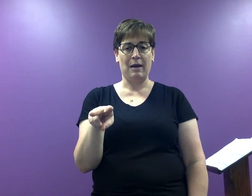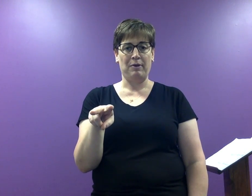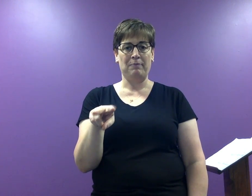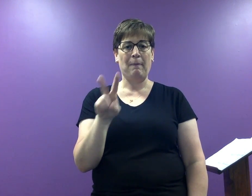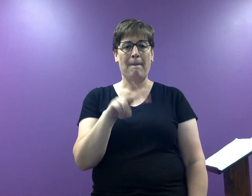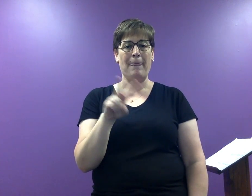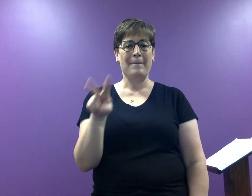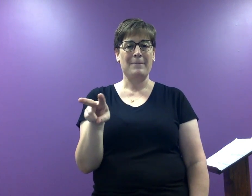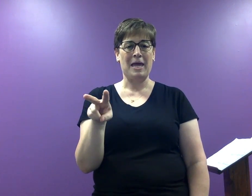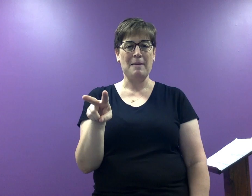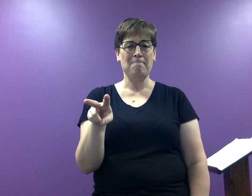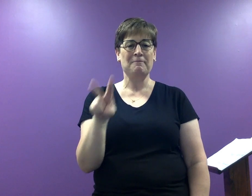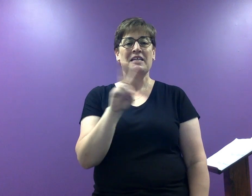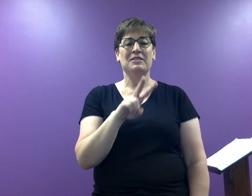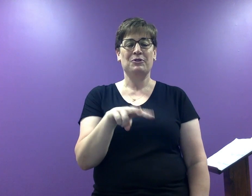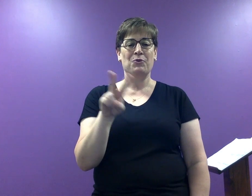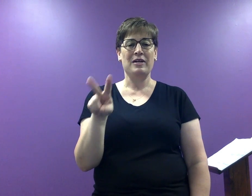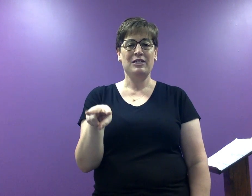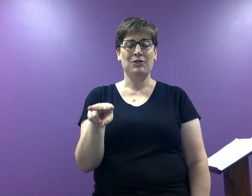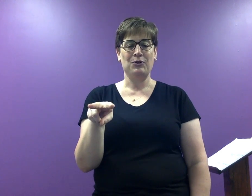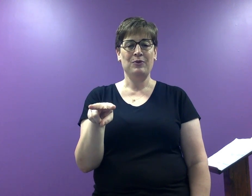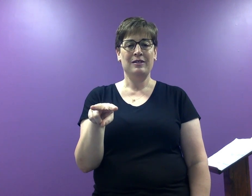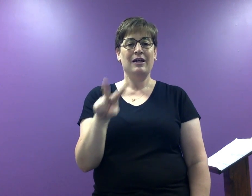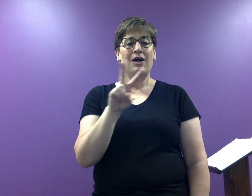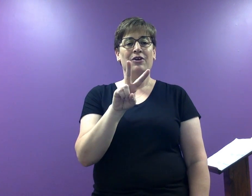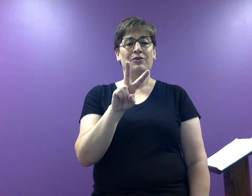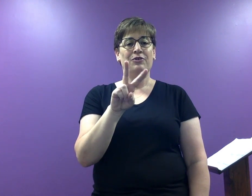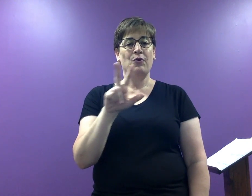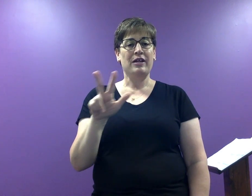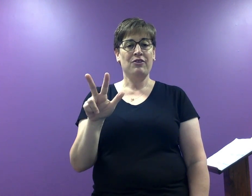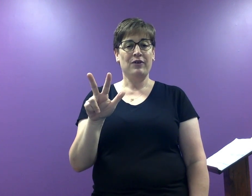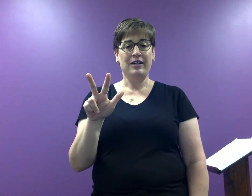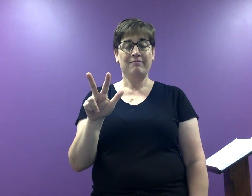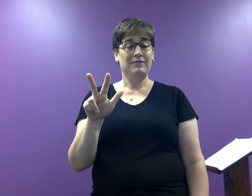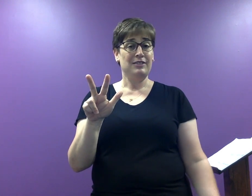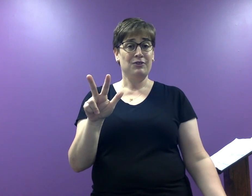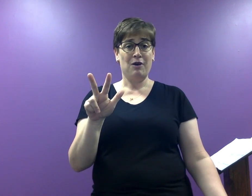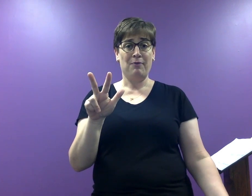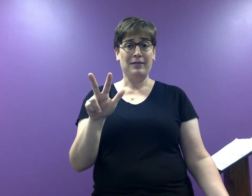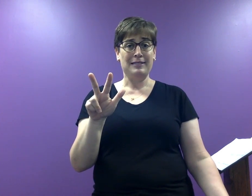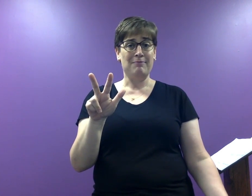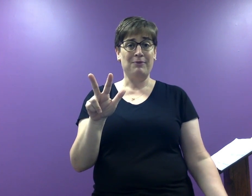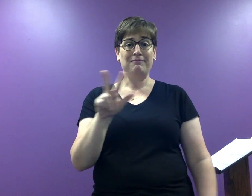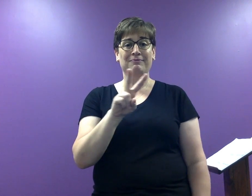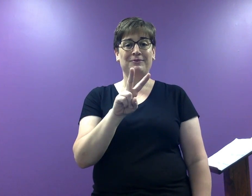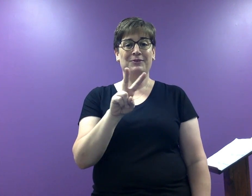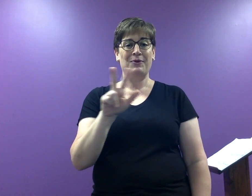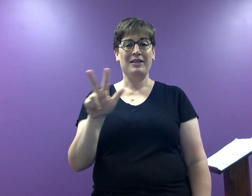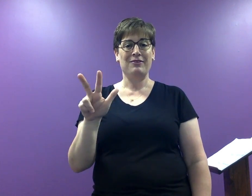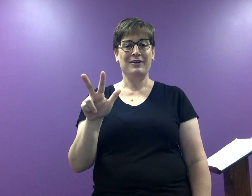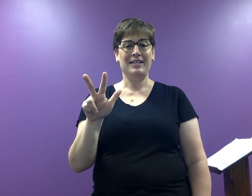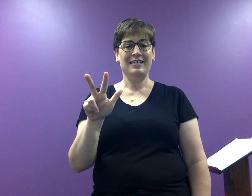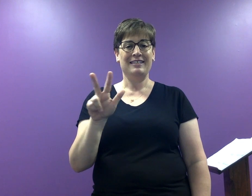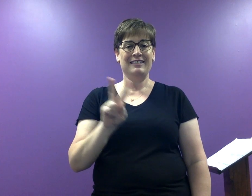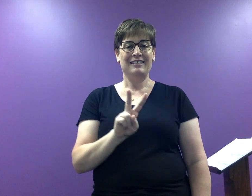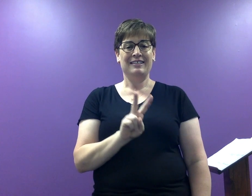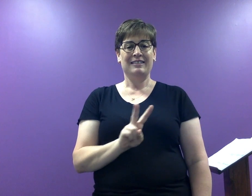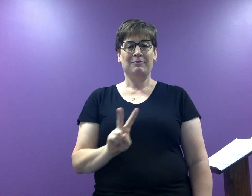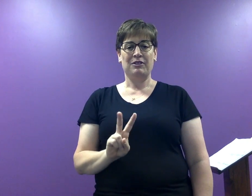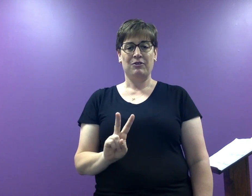it. Okay? So 22, 23, these are all pretty simple. 23, let me show it